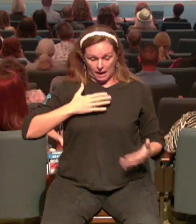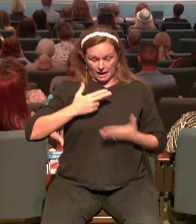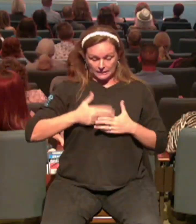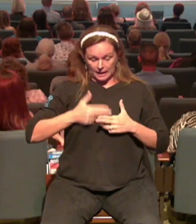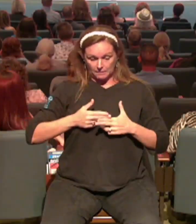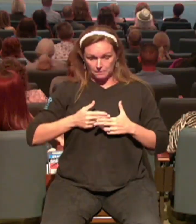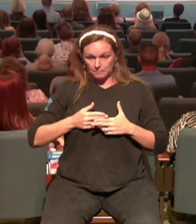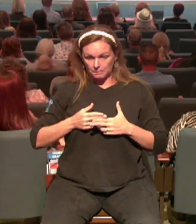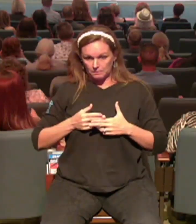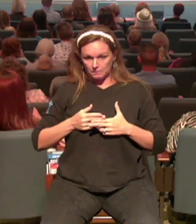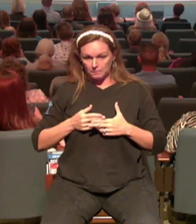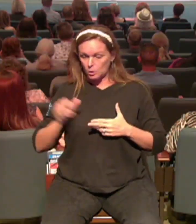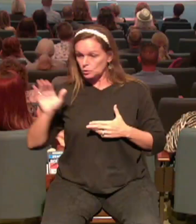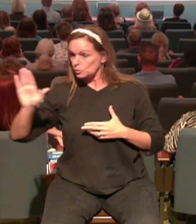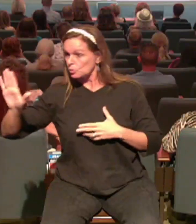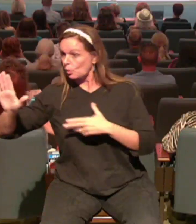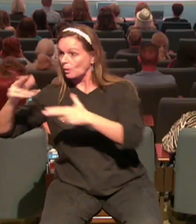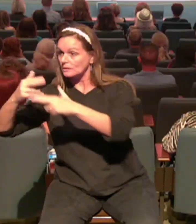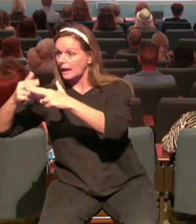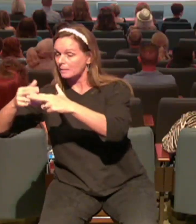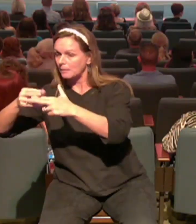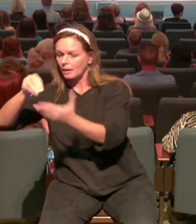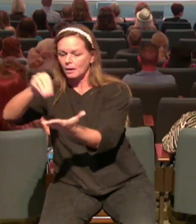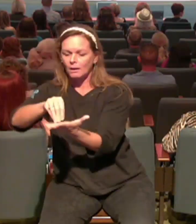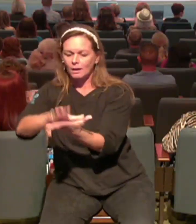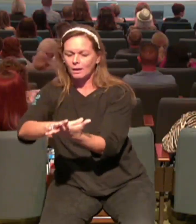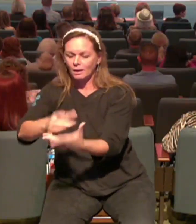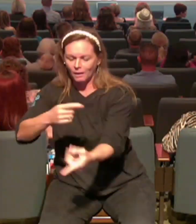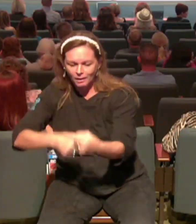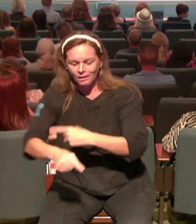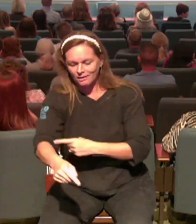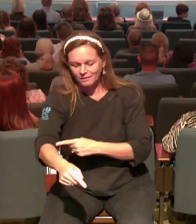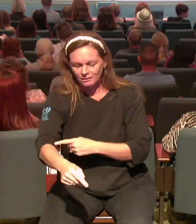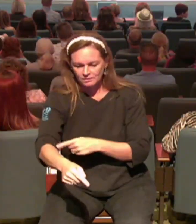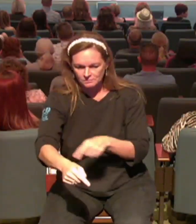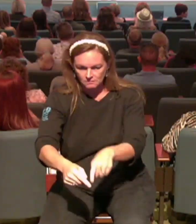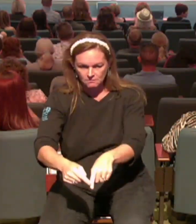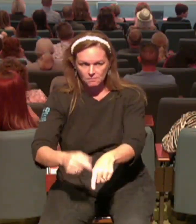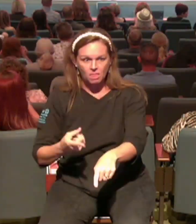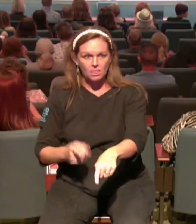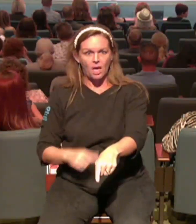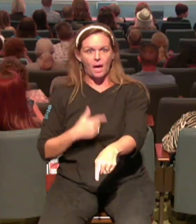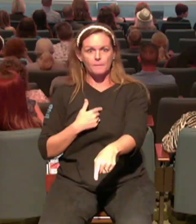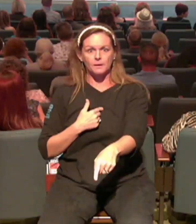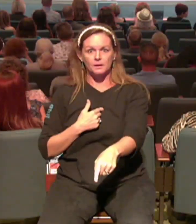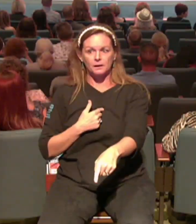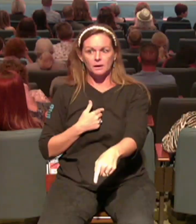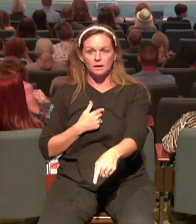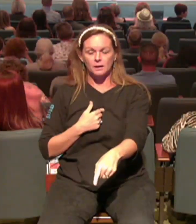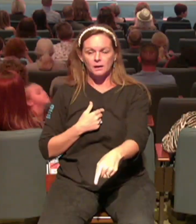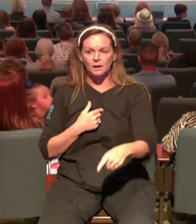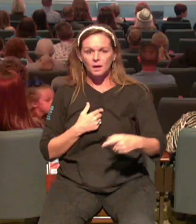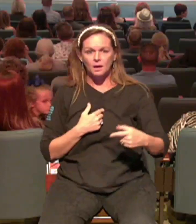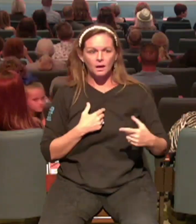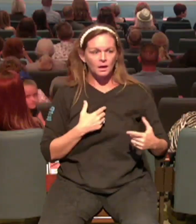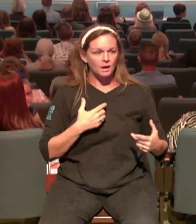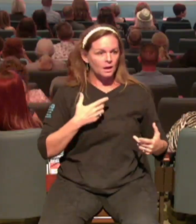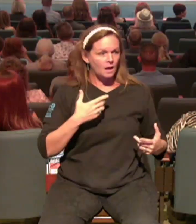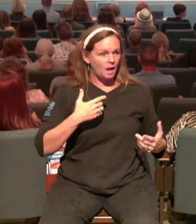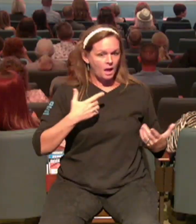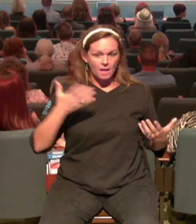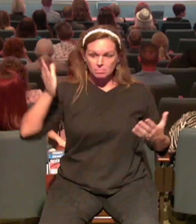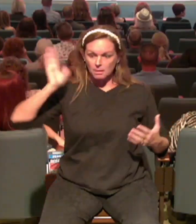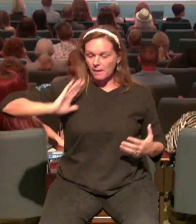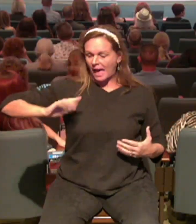And it's me. We are this woman. We are the ones that have been caught in our sins and brought